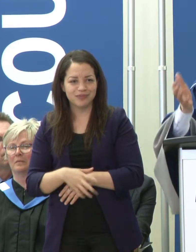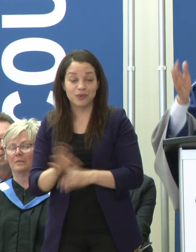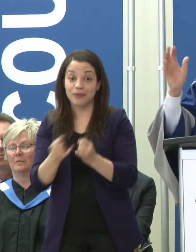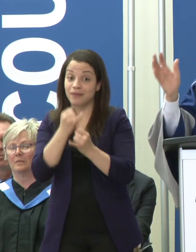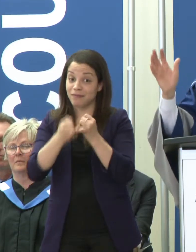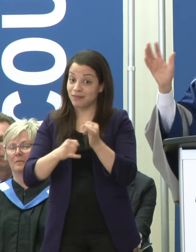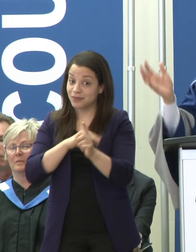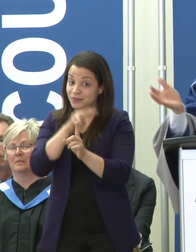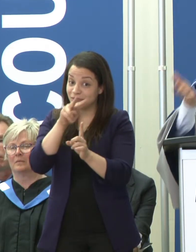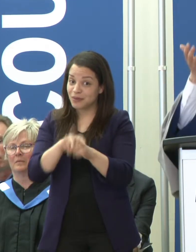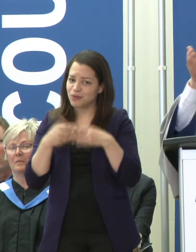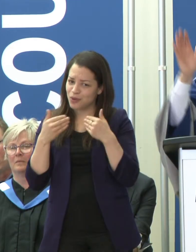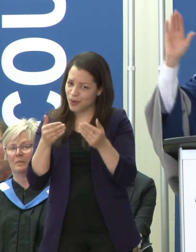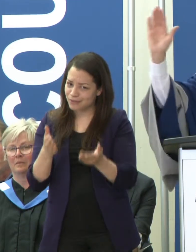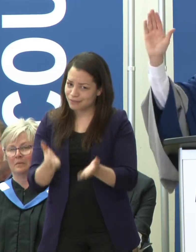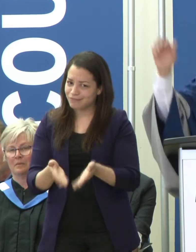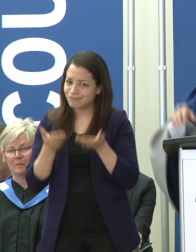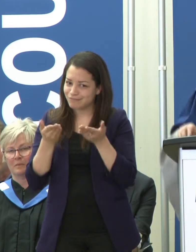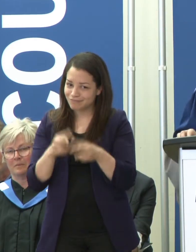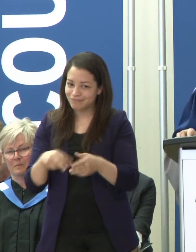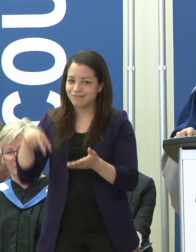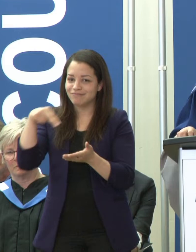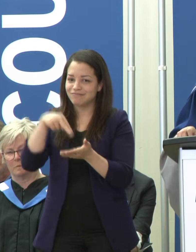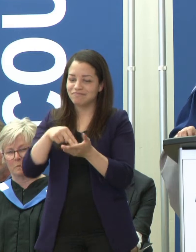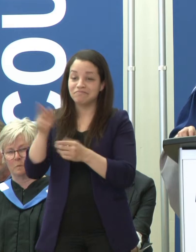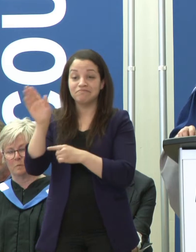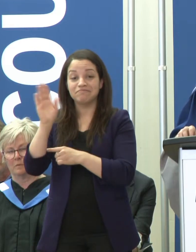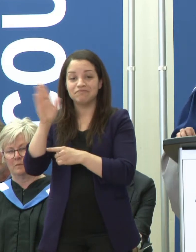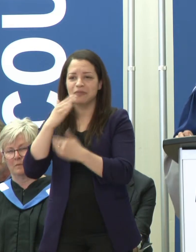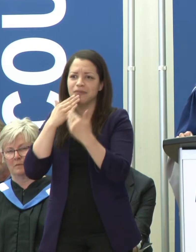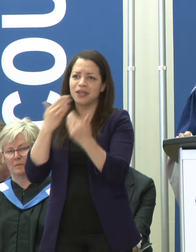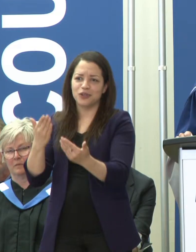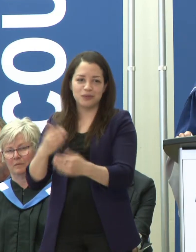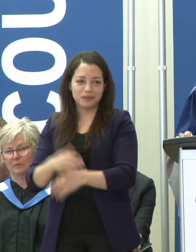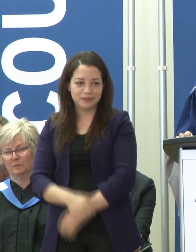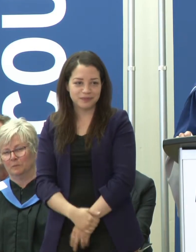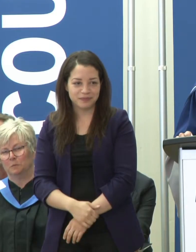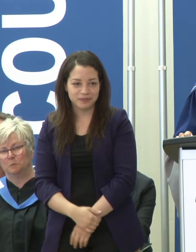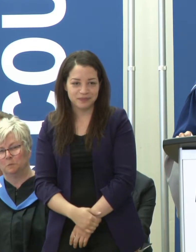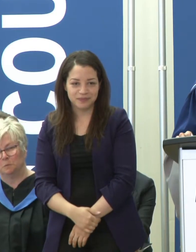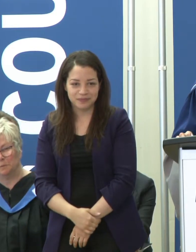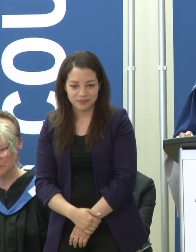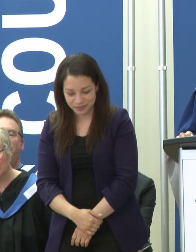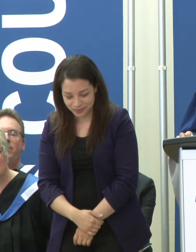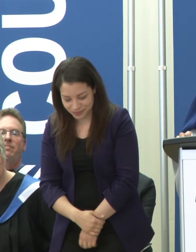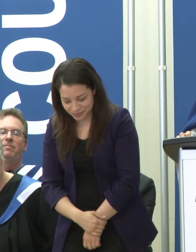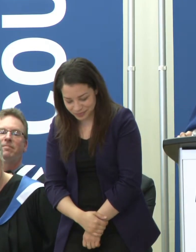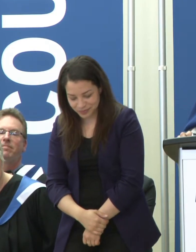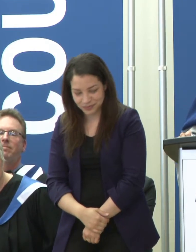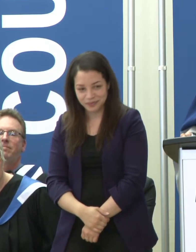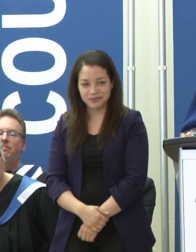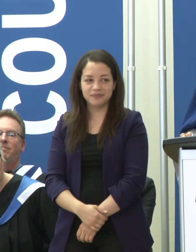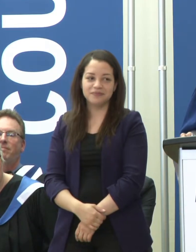last assignment, graduates, stand up and give somebody a wave of gratitude in this room, please.